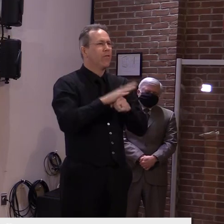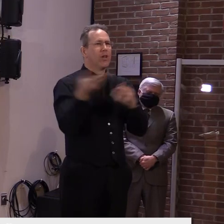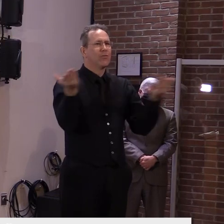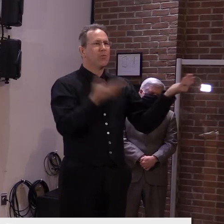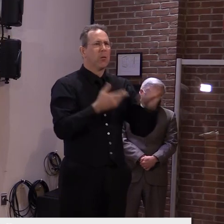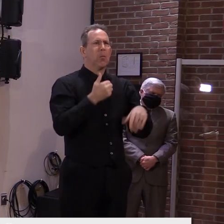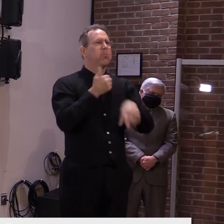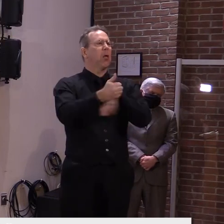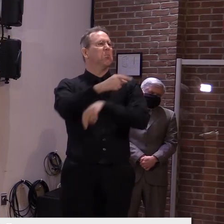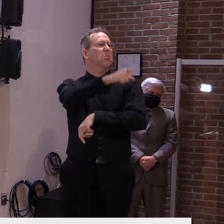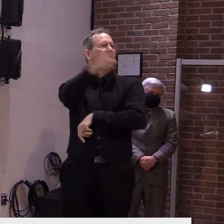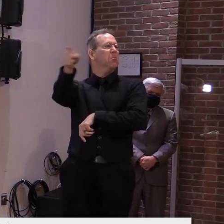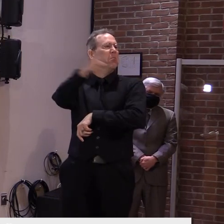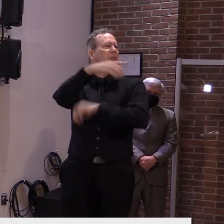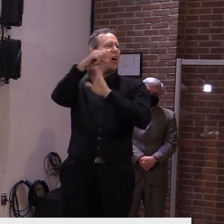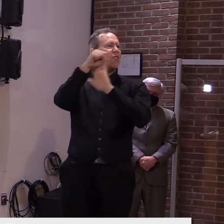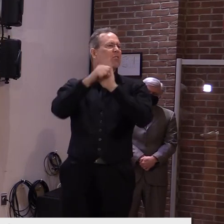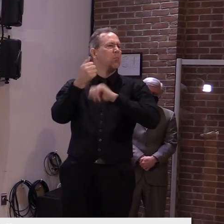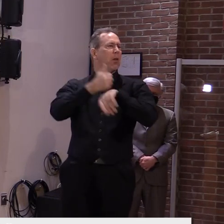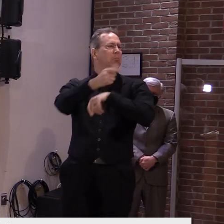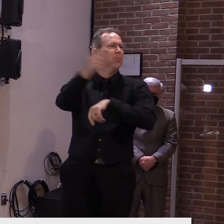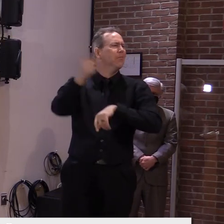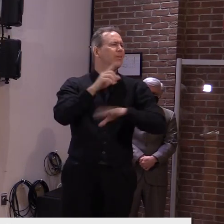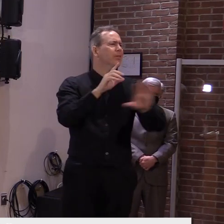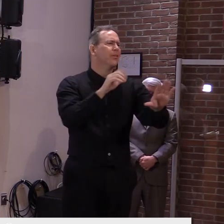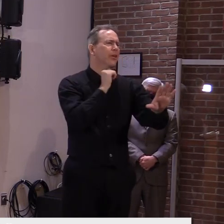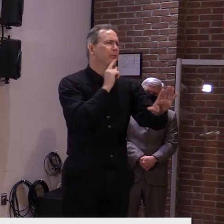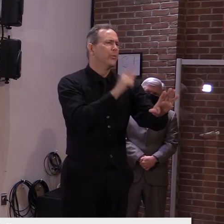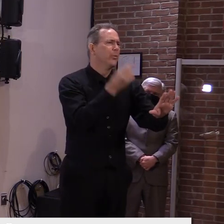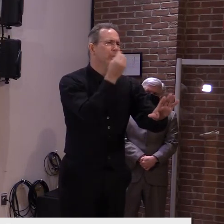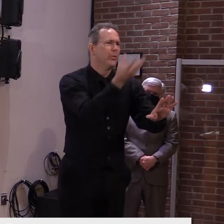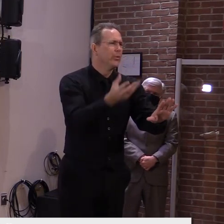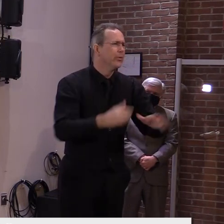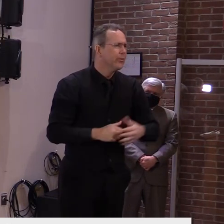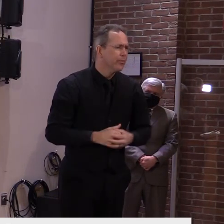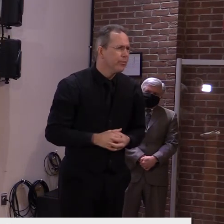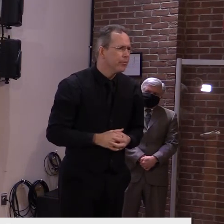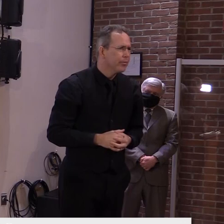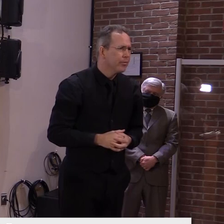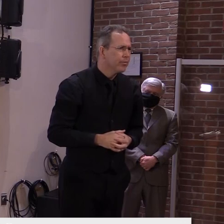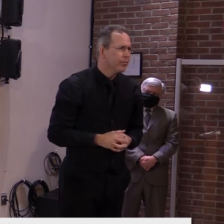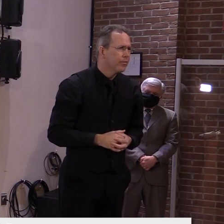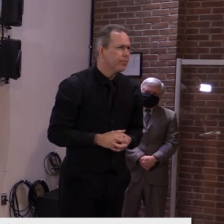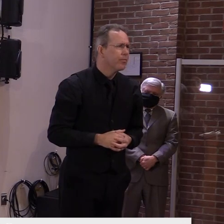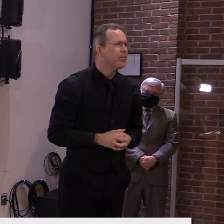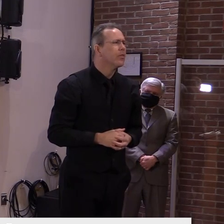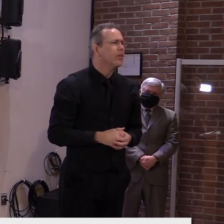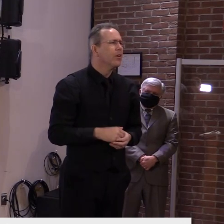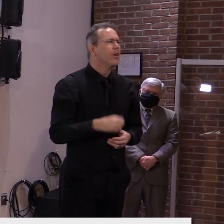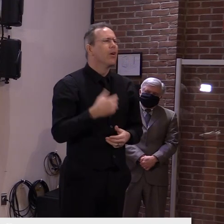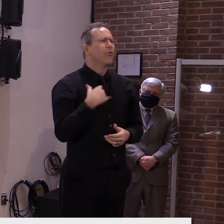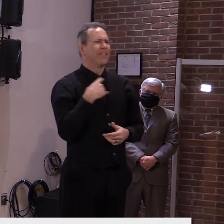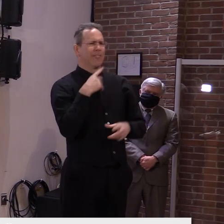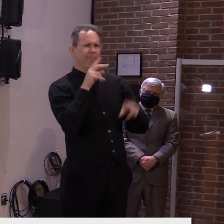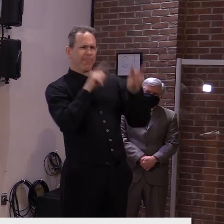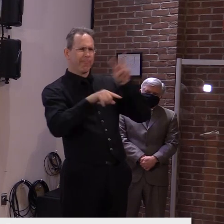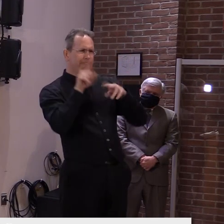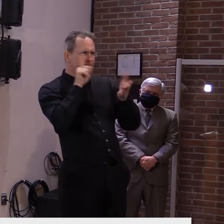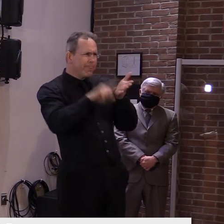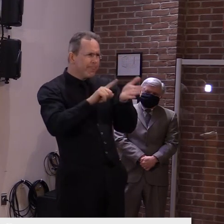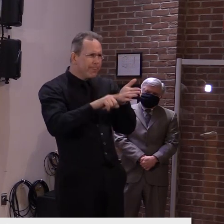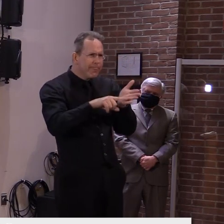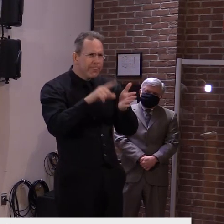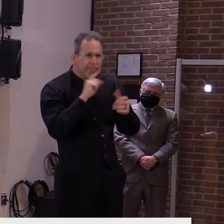based on the percentage who were Vermonters versus percentage who were out of state. So we were looking at it much more that way. The